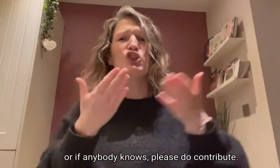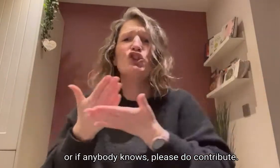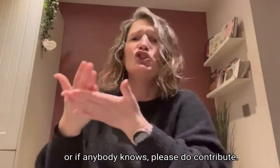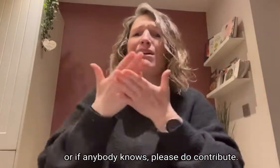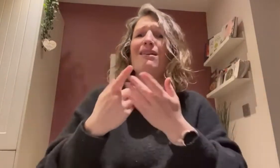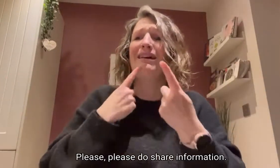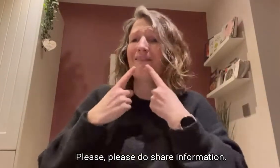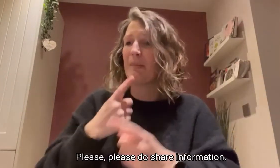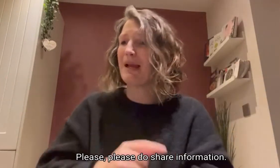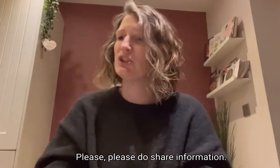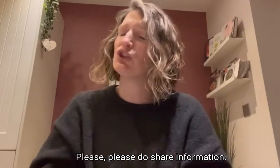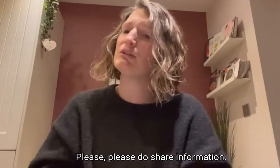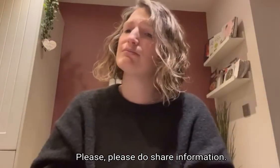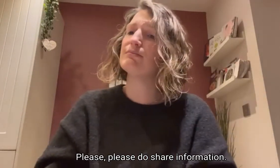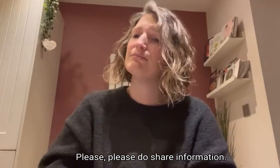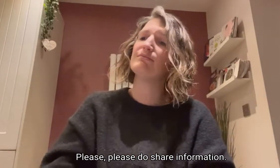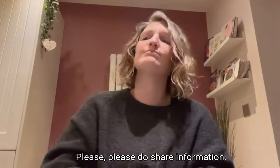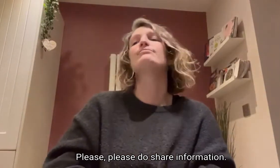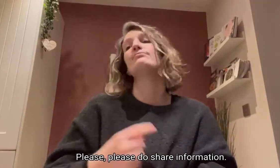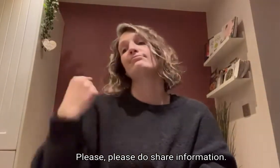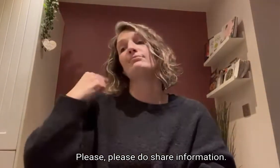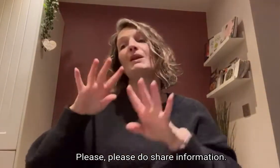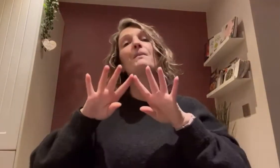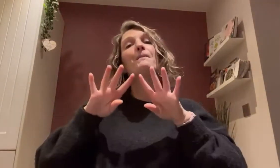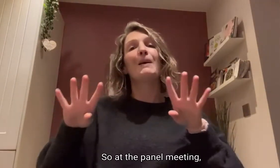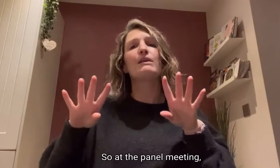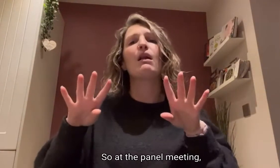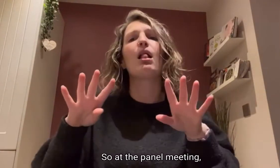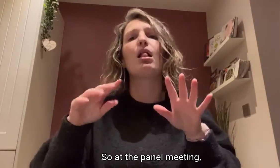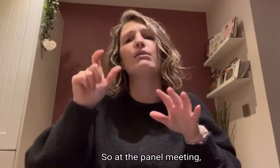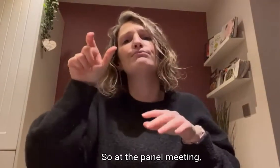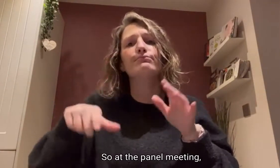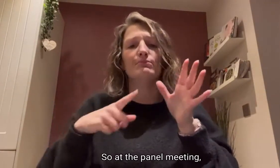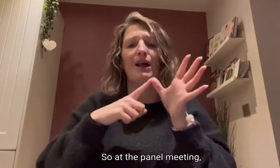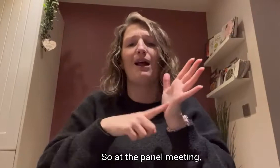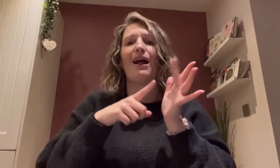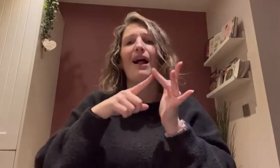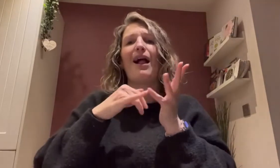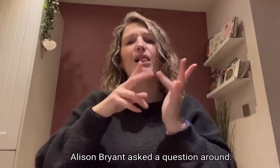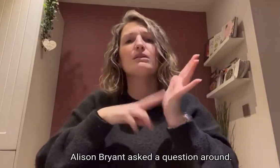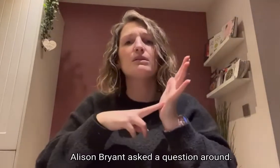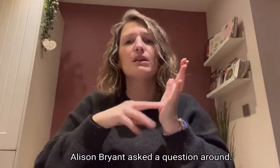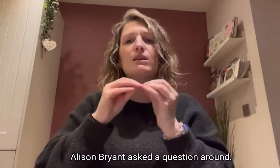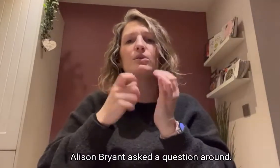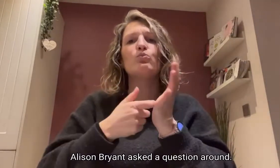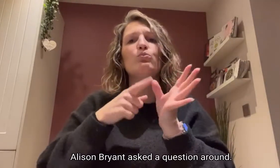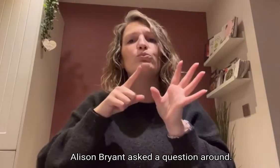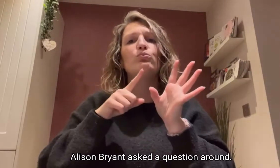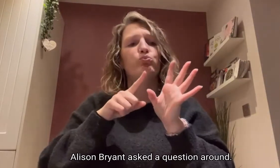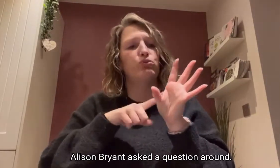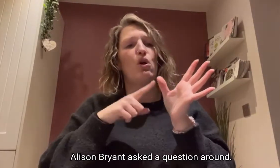contribute. Please do share information. So at the panel meeting, Alison Bryant asked a